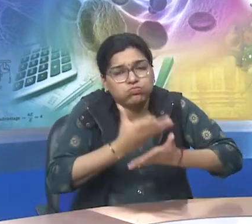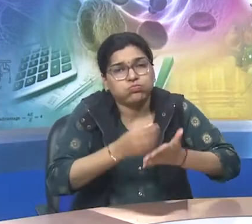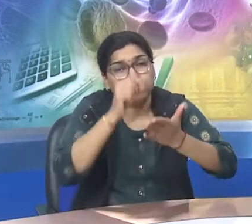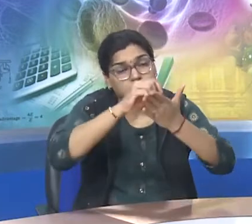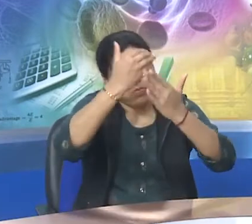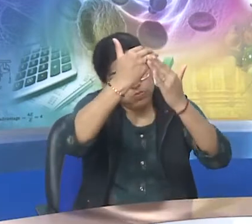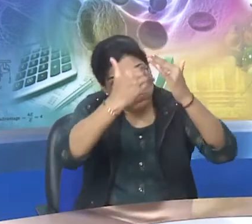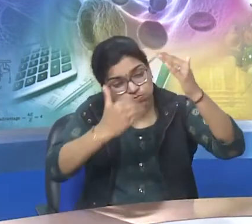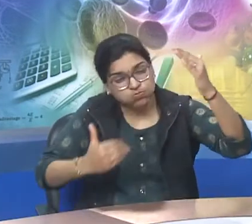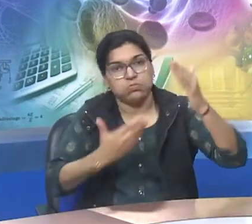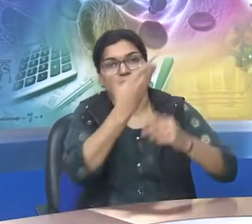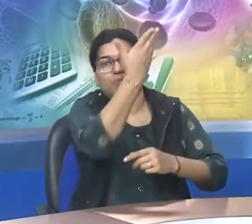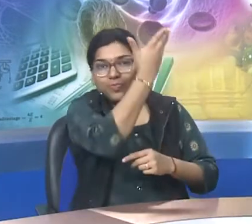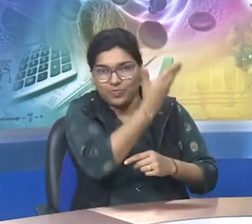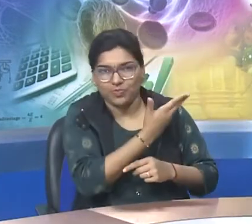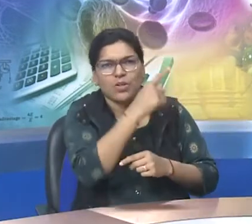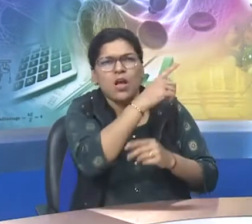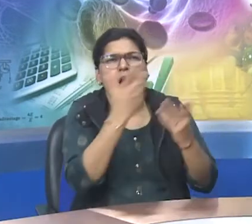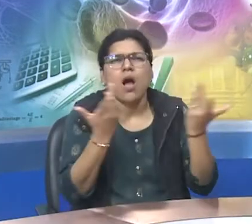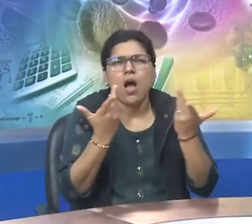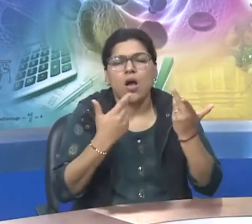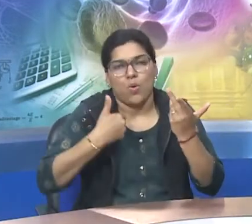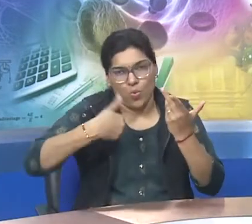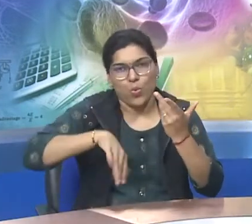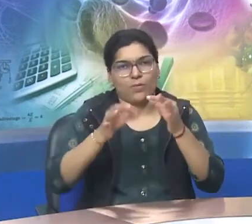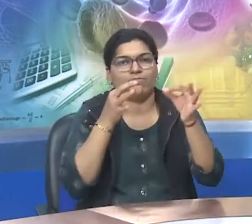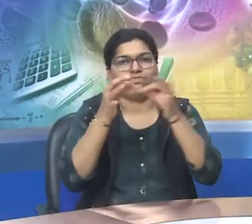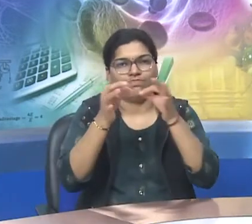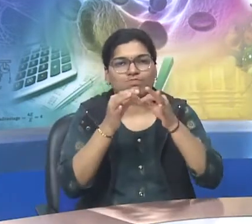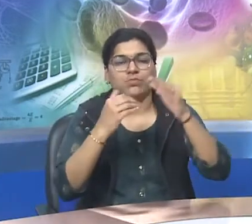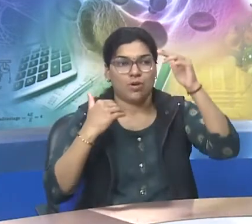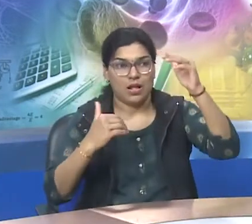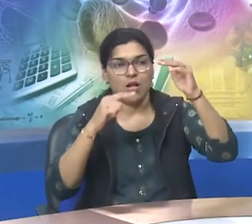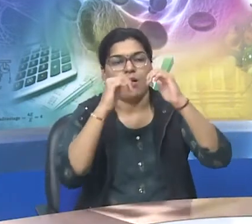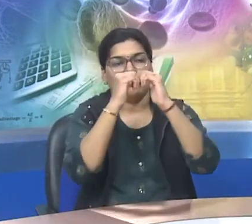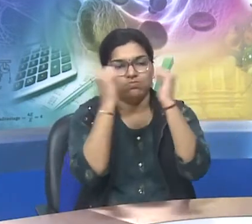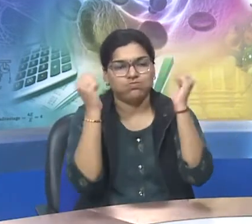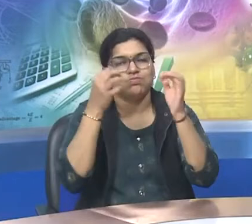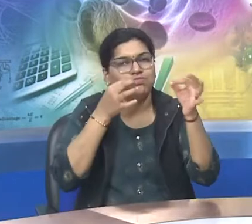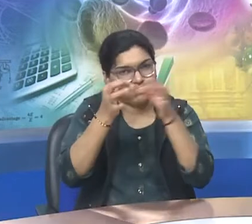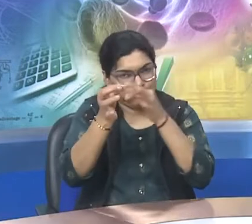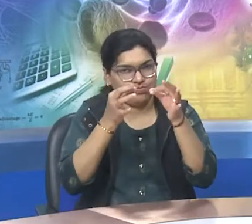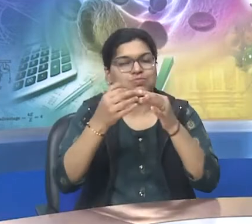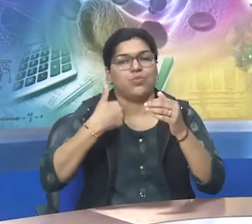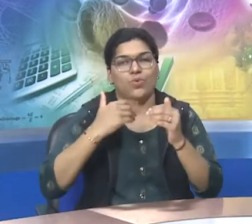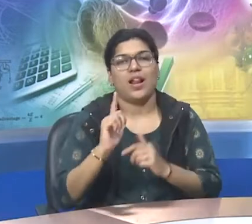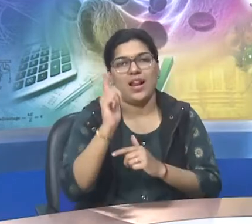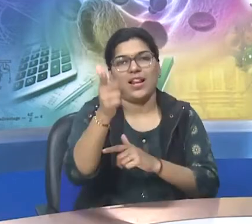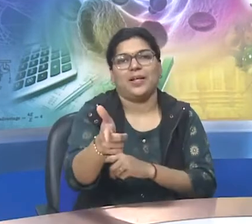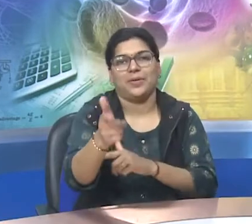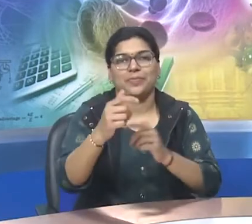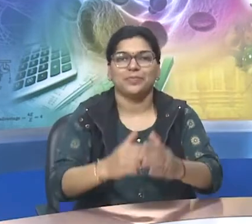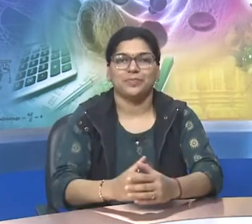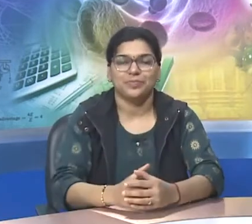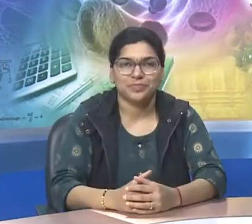has expressed her feelings about her grandmother's house. We would be explaining this in verse by